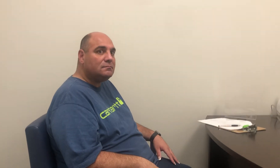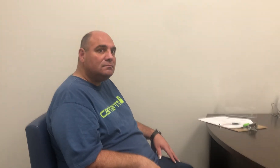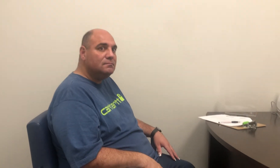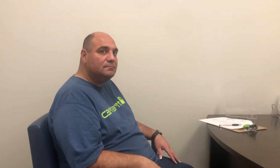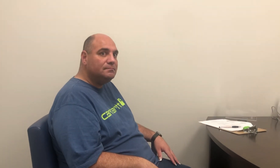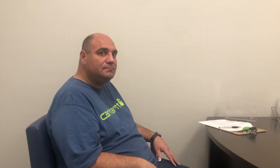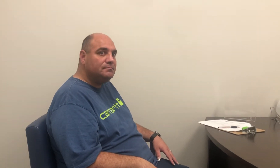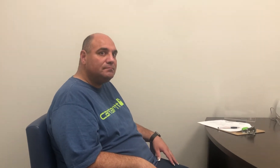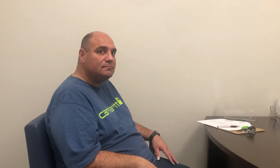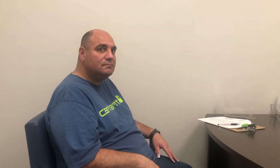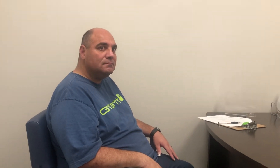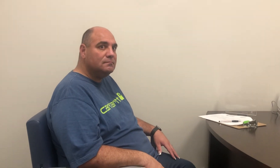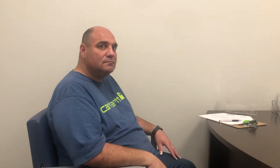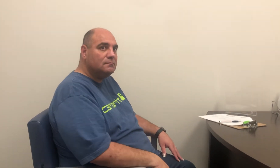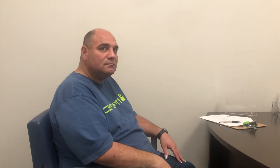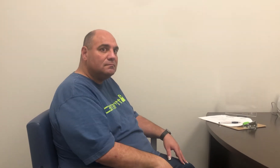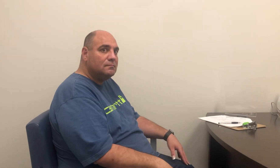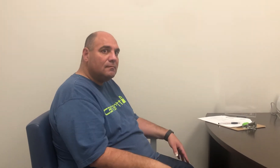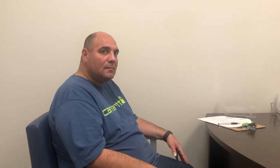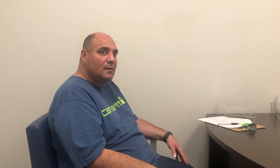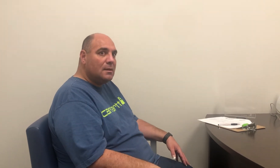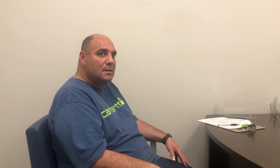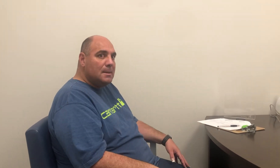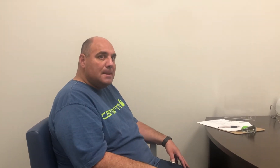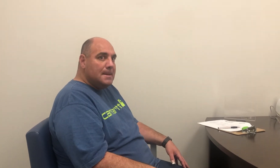when he was growing up,